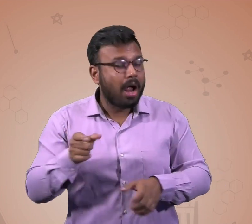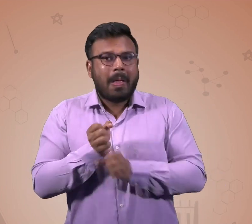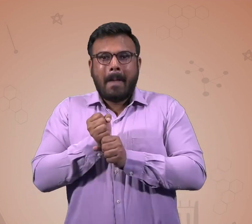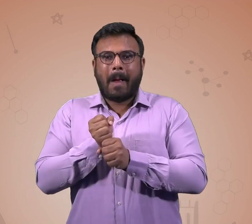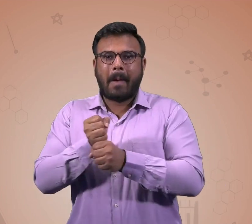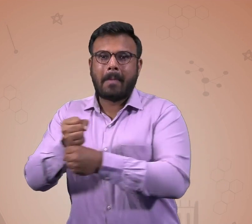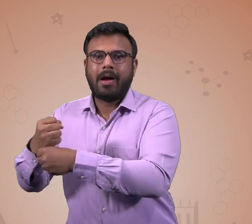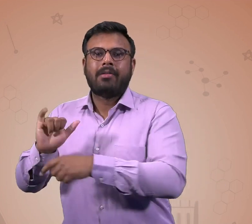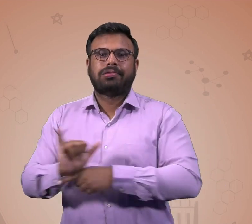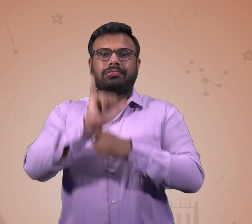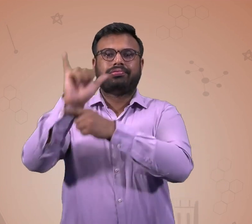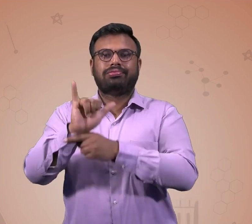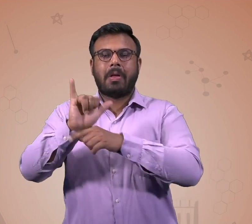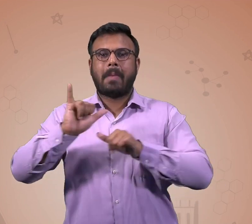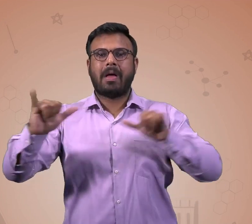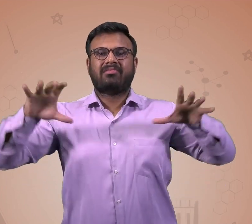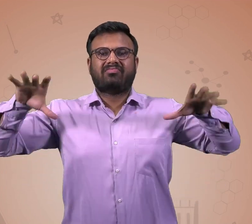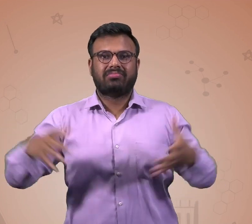fight mutated antigens.